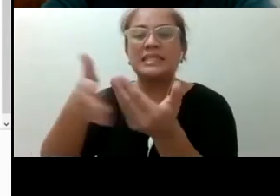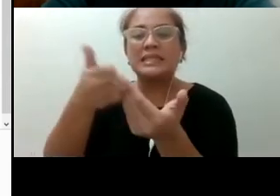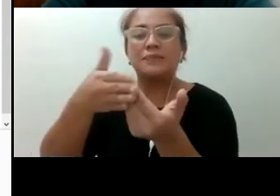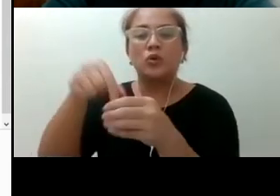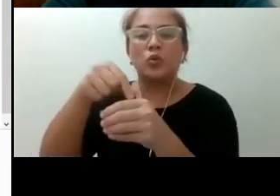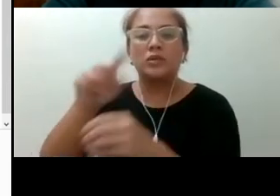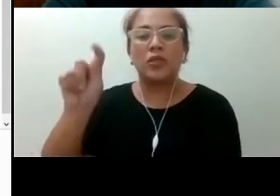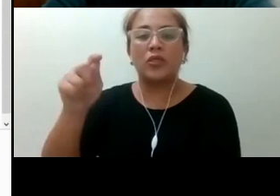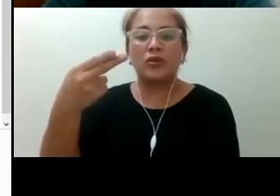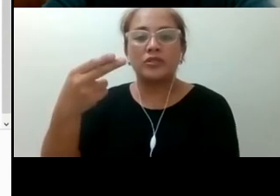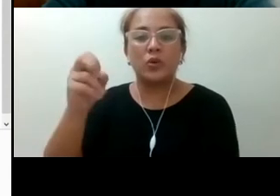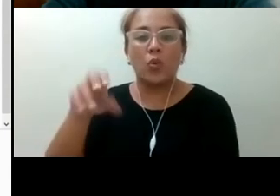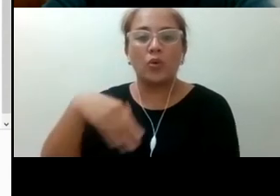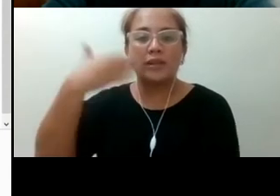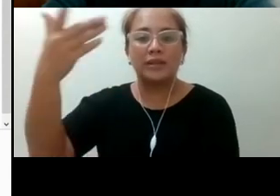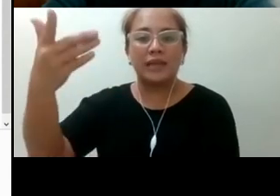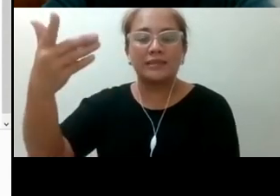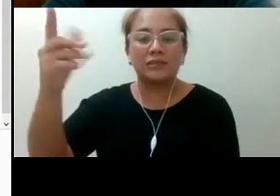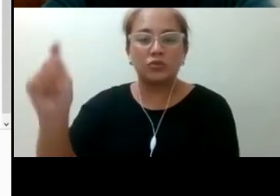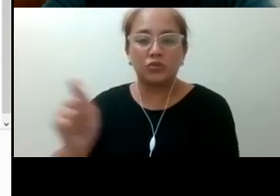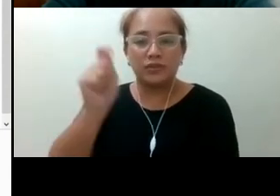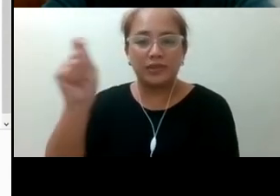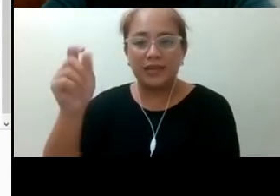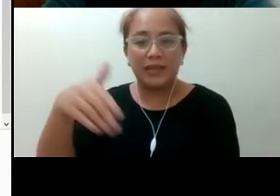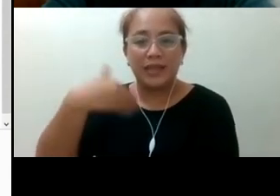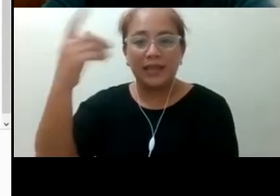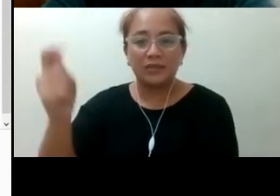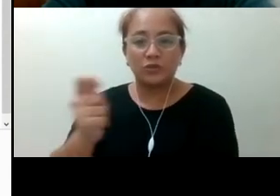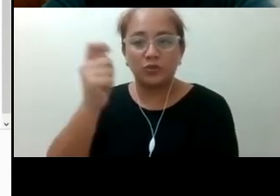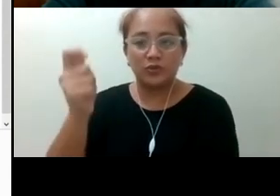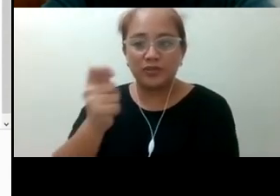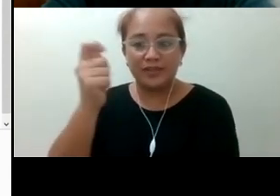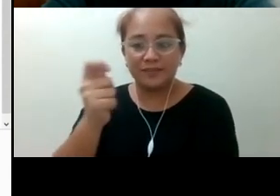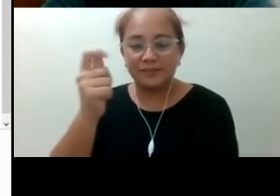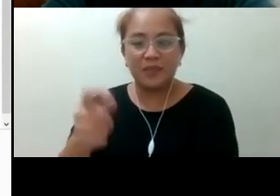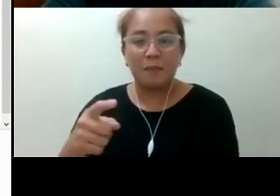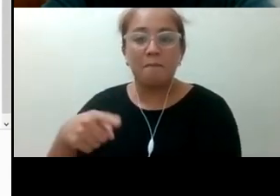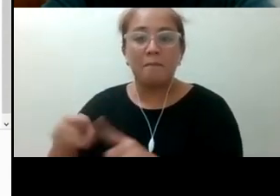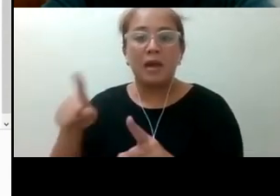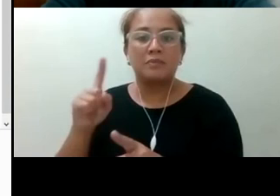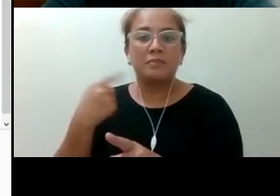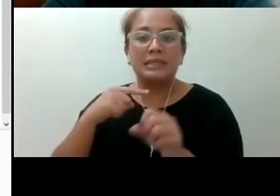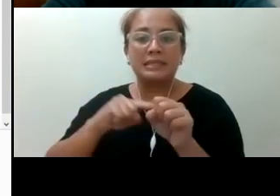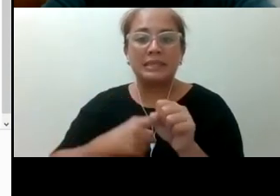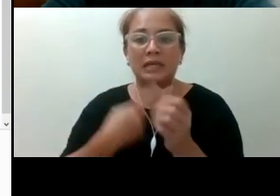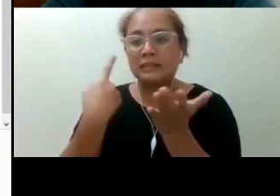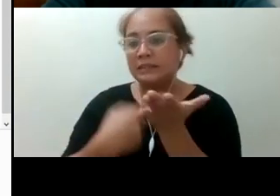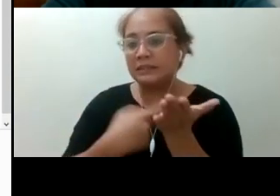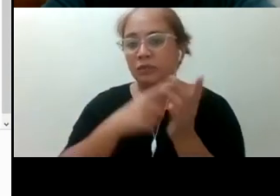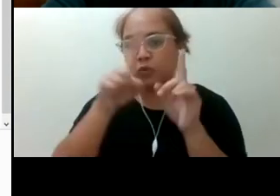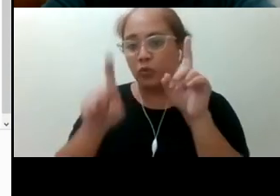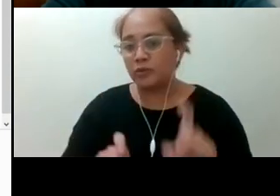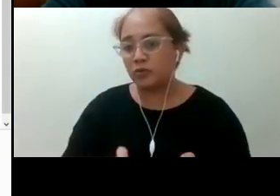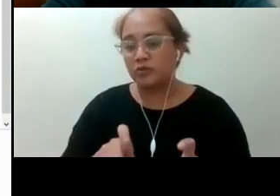on Thursday or next Tuesday, probably next Tuesday. But I will maybe start going through the questions with